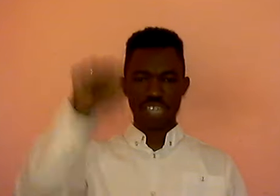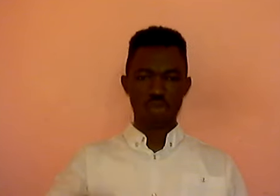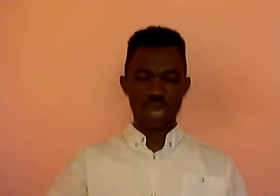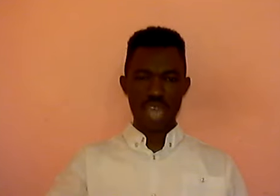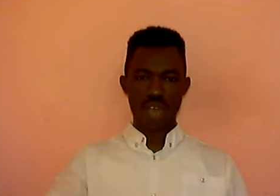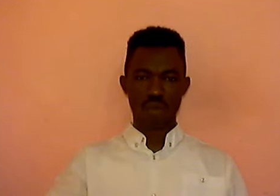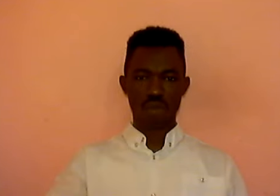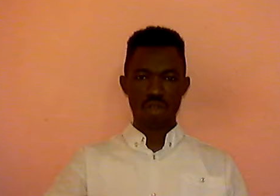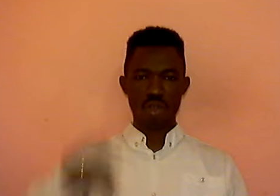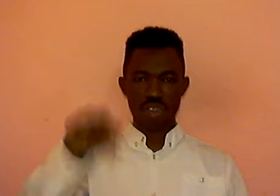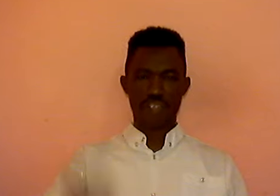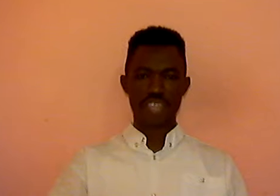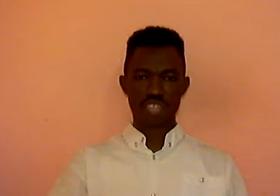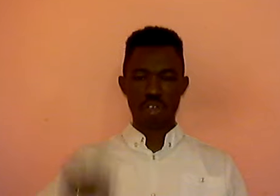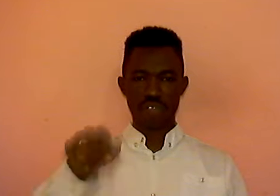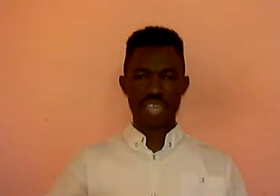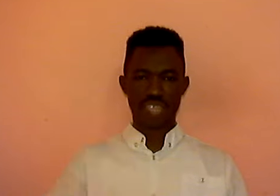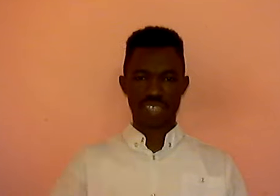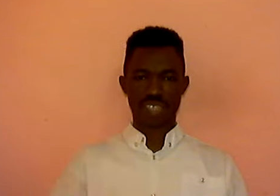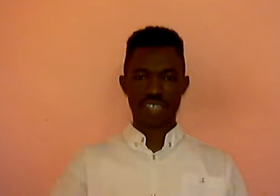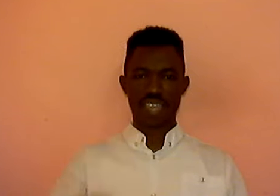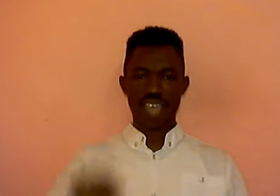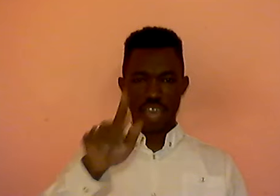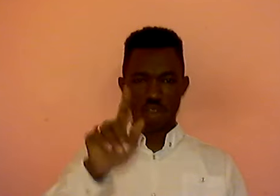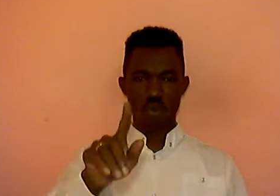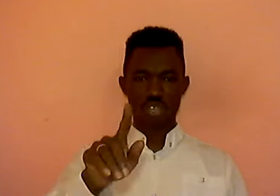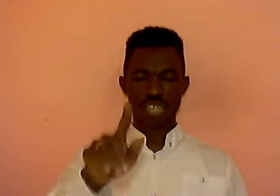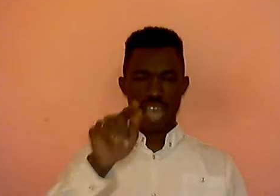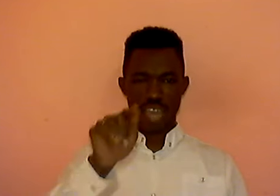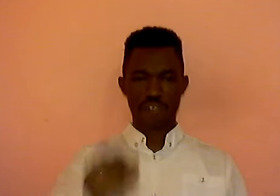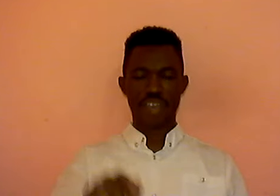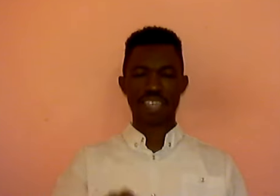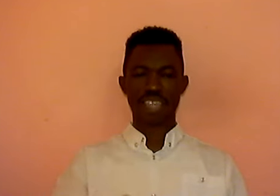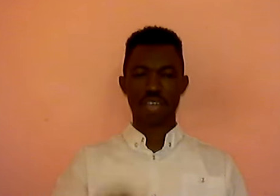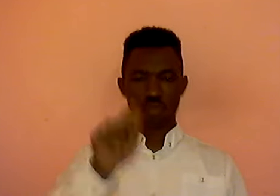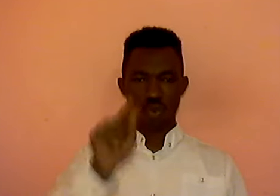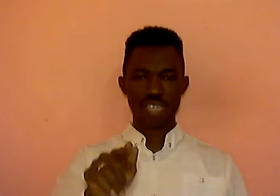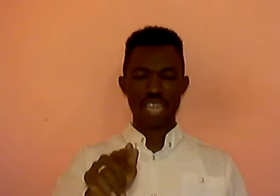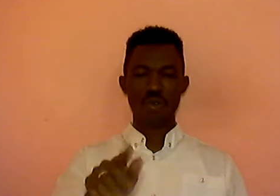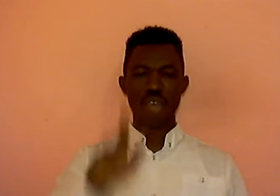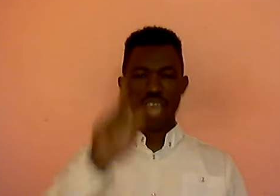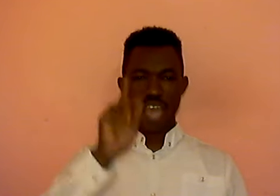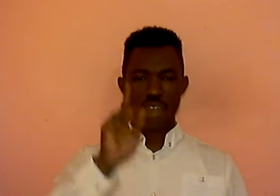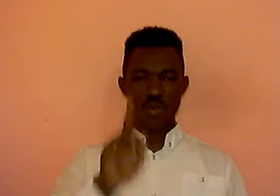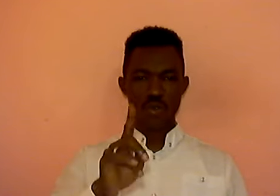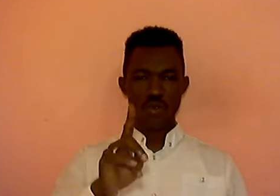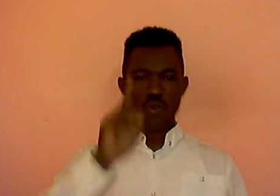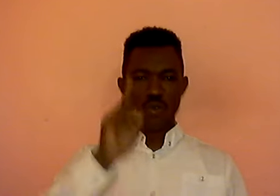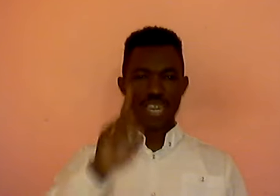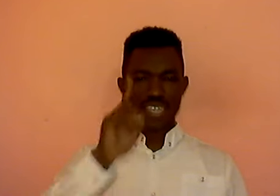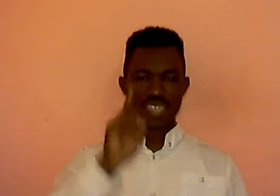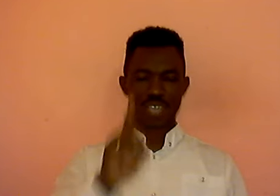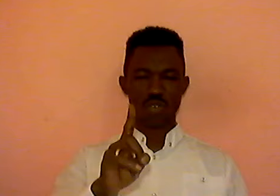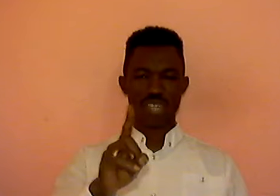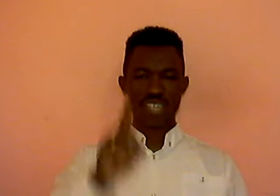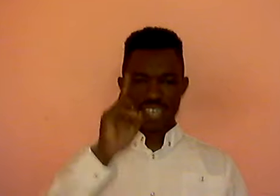decreed now on the face of the earth. And watch and find it out. Watch now and know whether this decree is